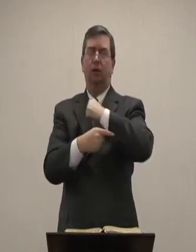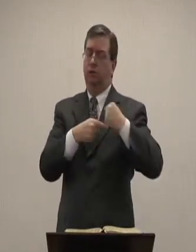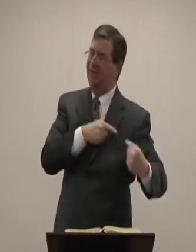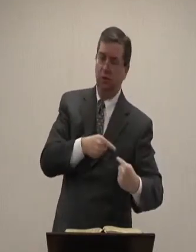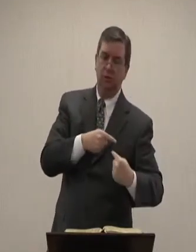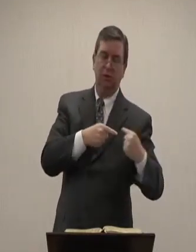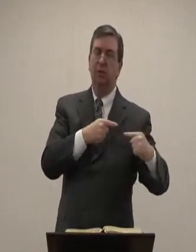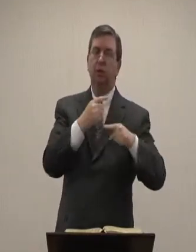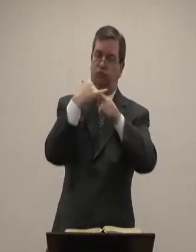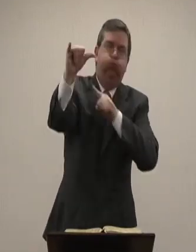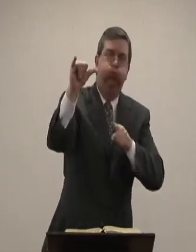flesh.